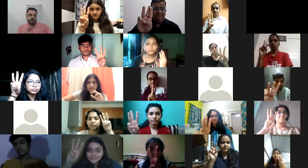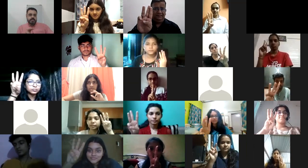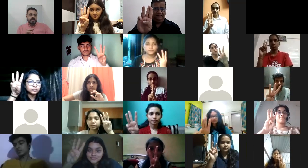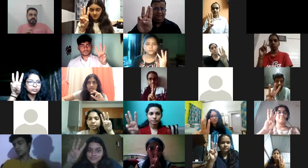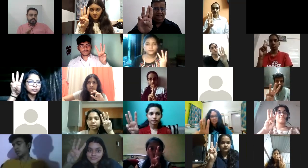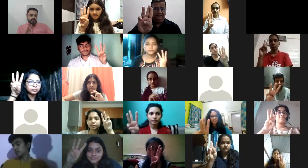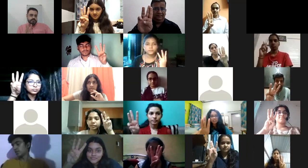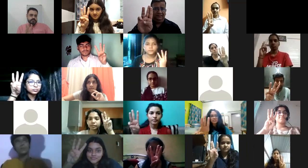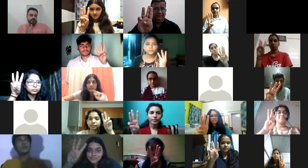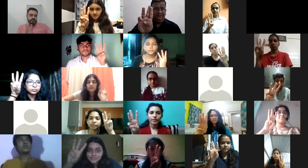3,